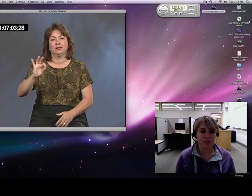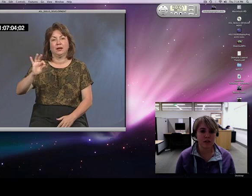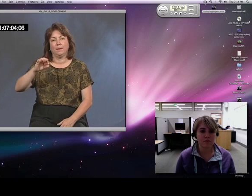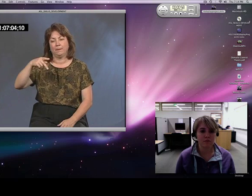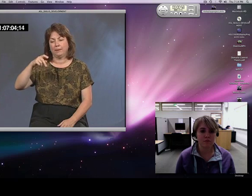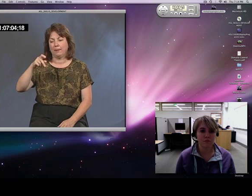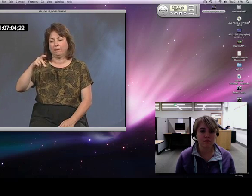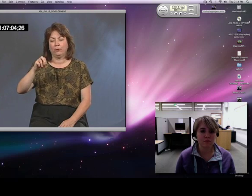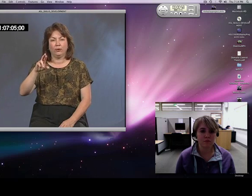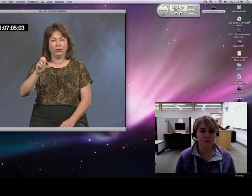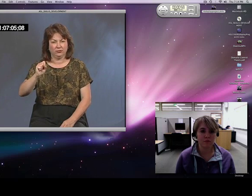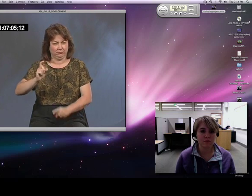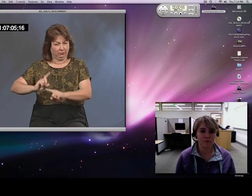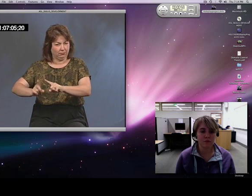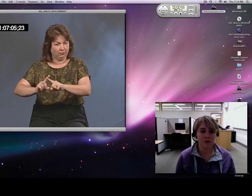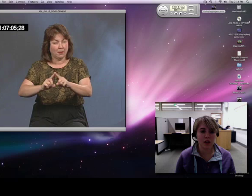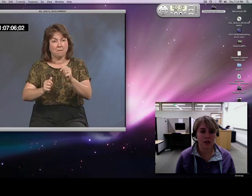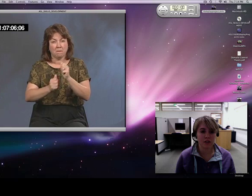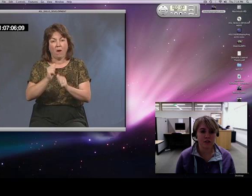friend and I,